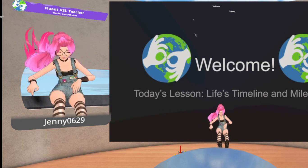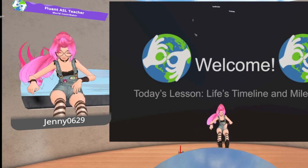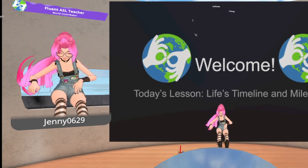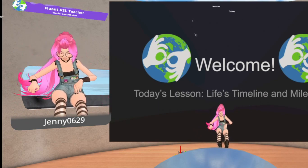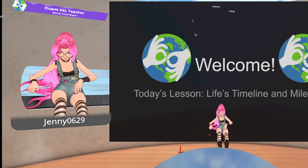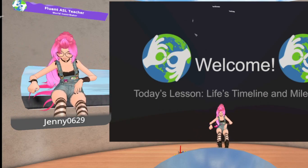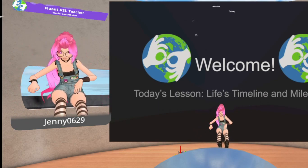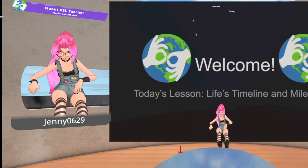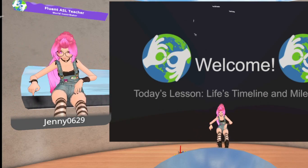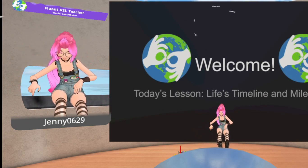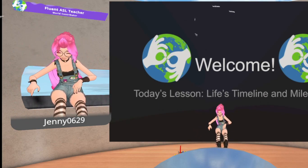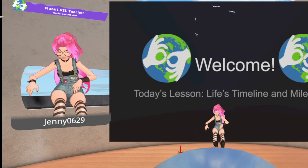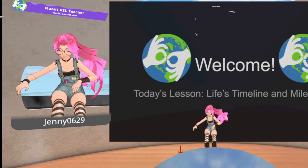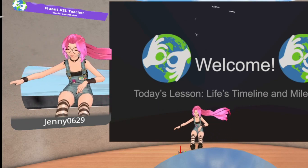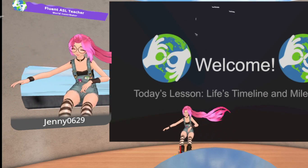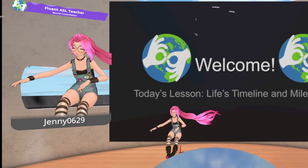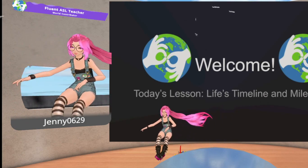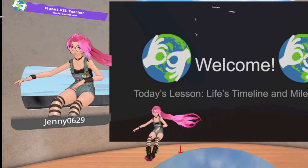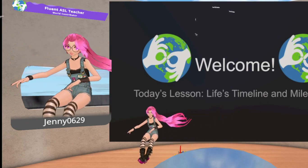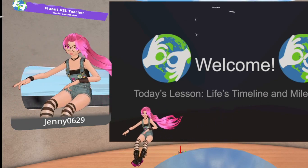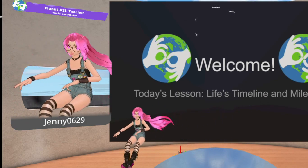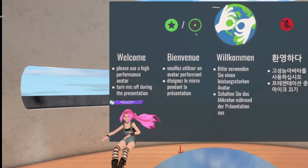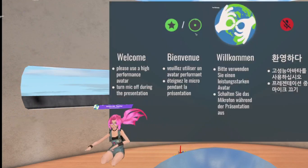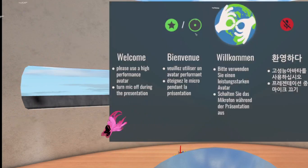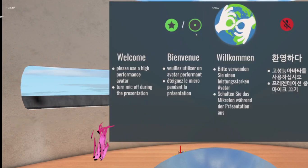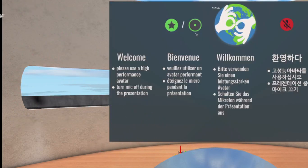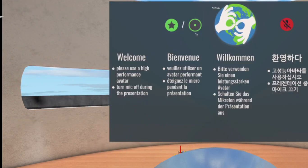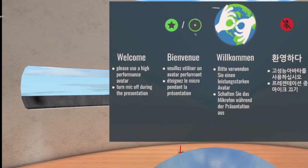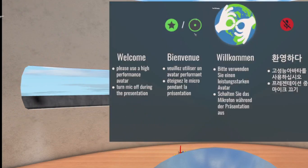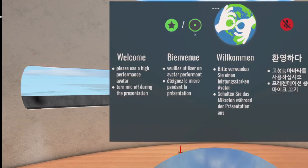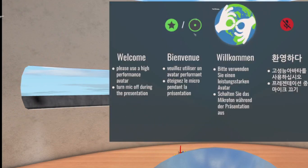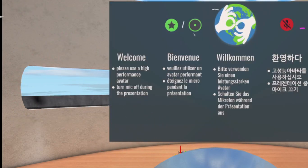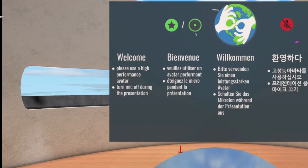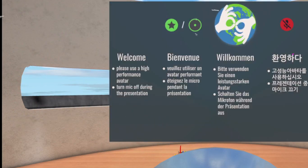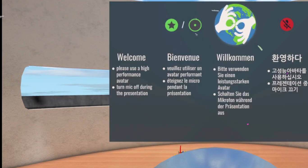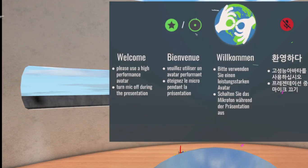chat to me after the picture. Okay, let's go. Run to the picture. And yes, you can use